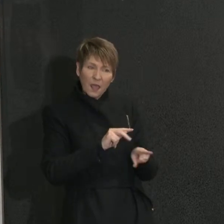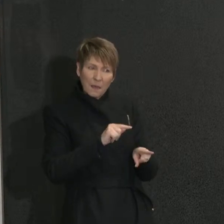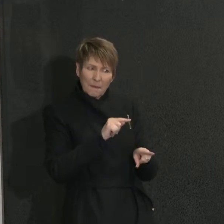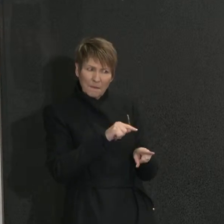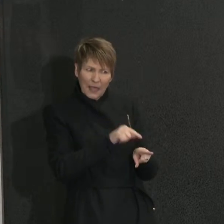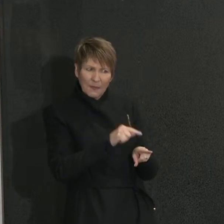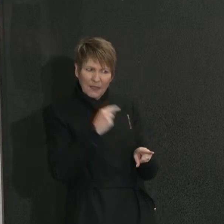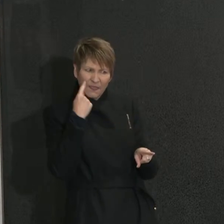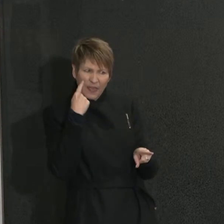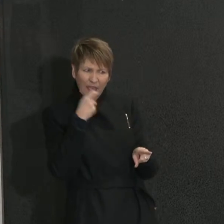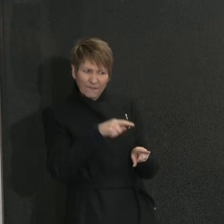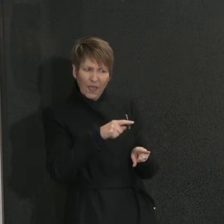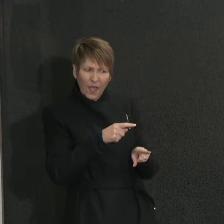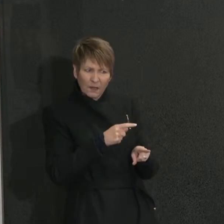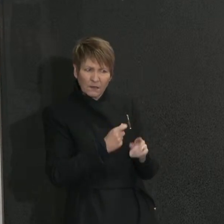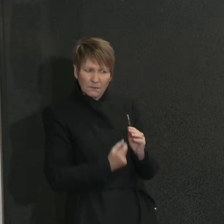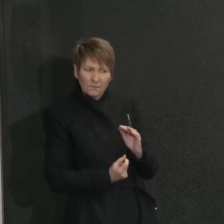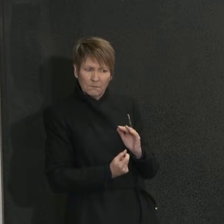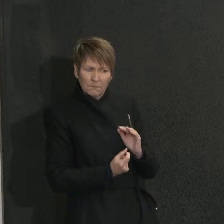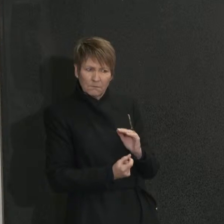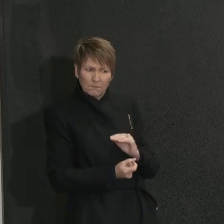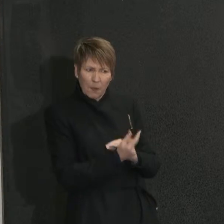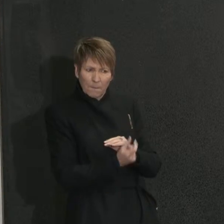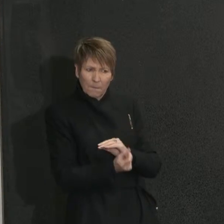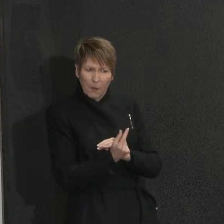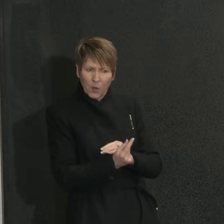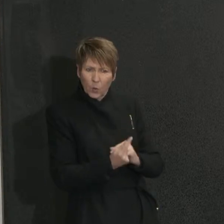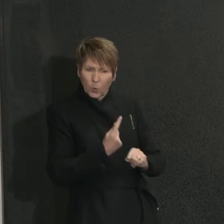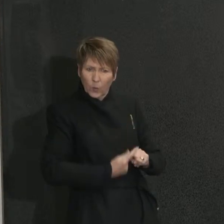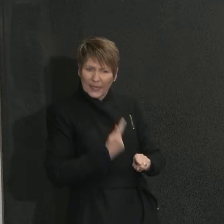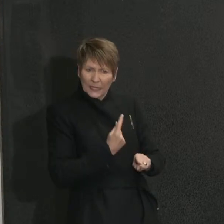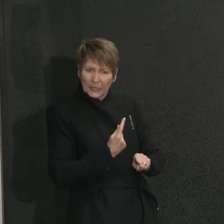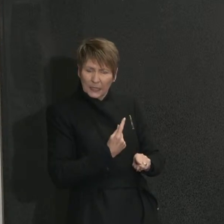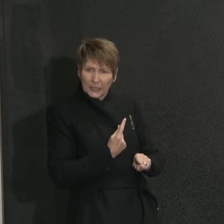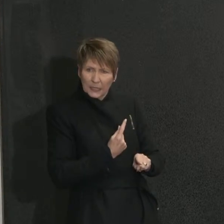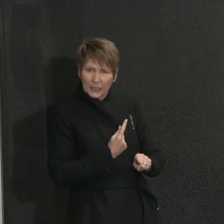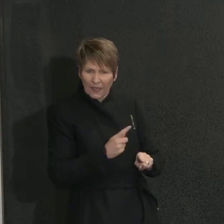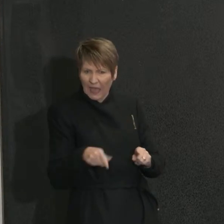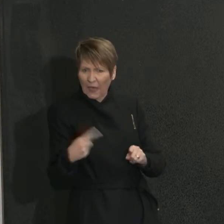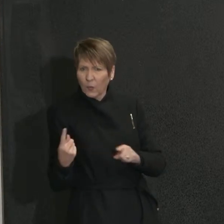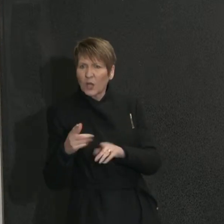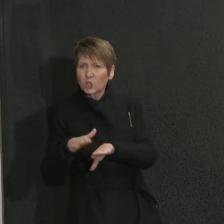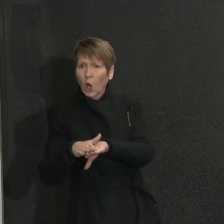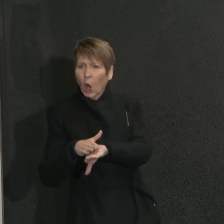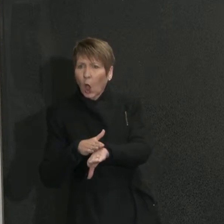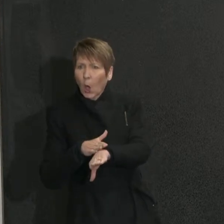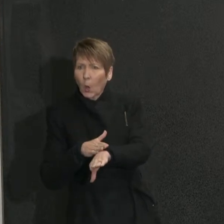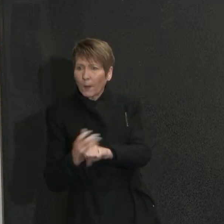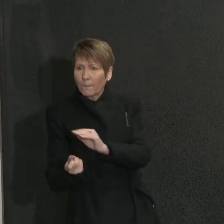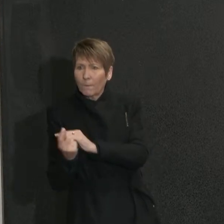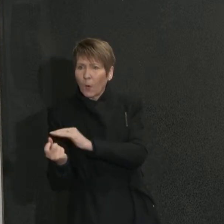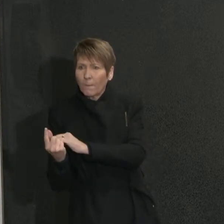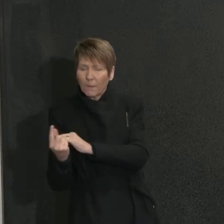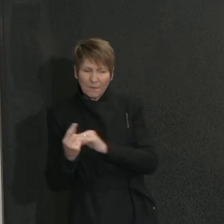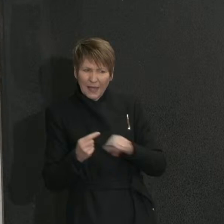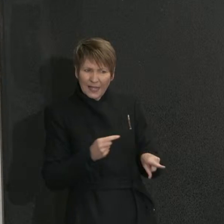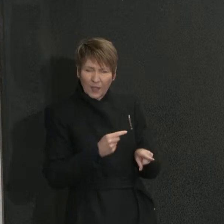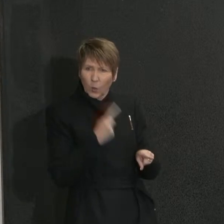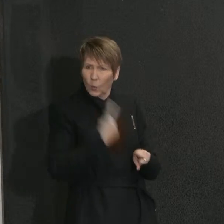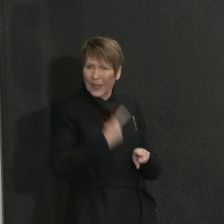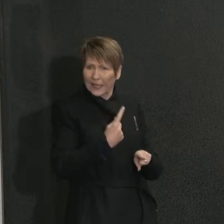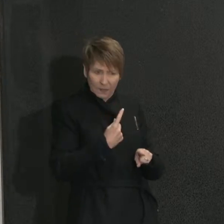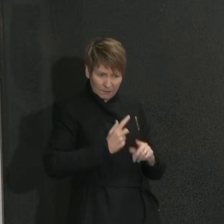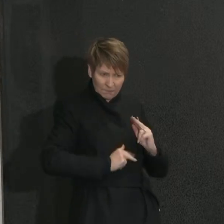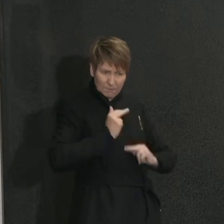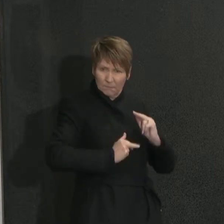2 cases or the first 2 cases that we reported. So that is a possible, I stress, possible source of transmission in. With the number of cases